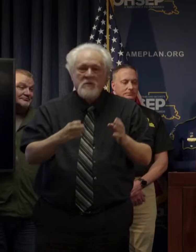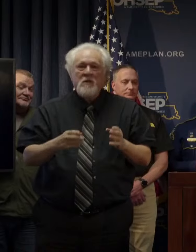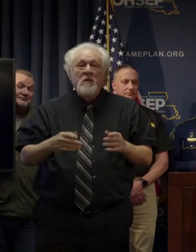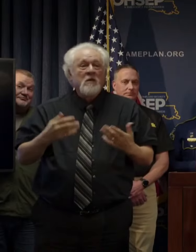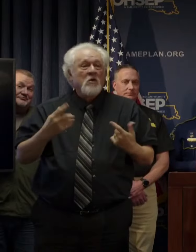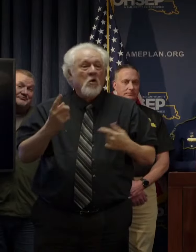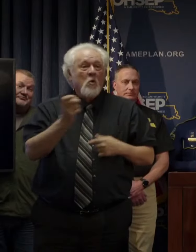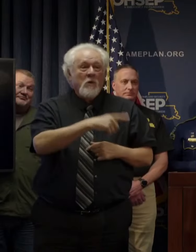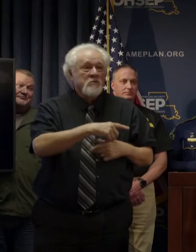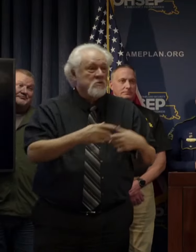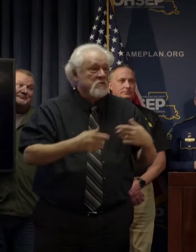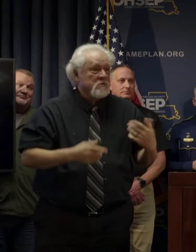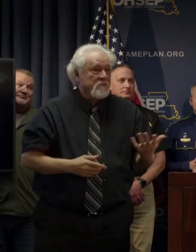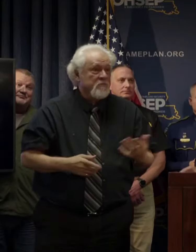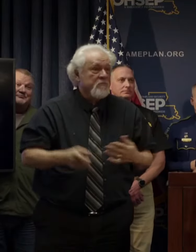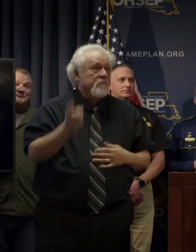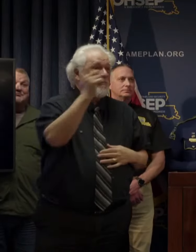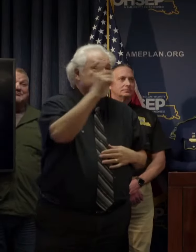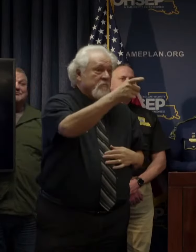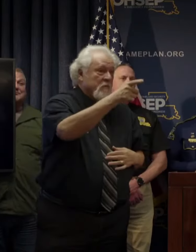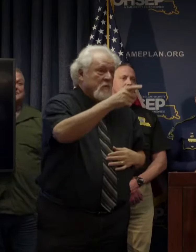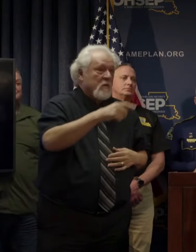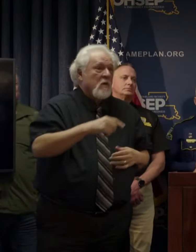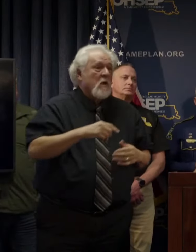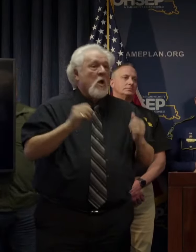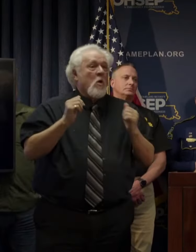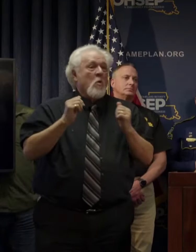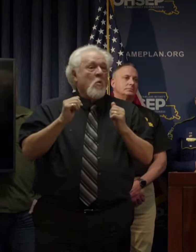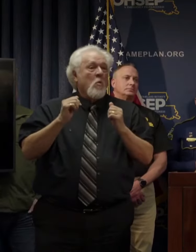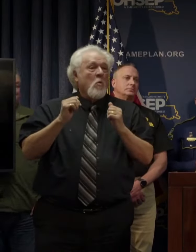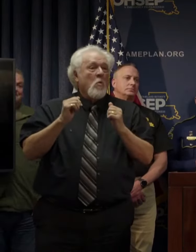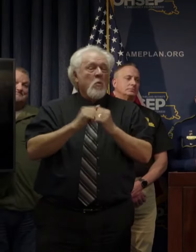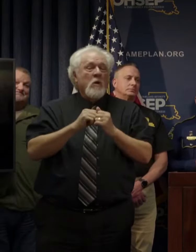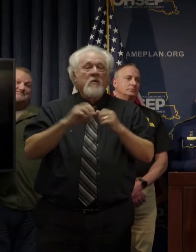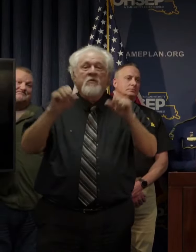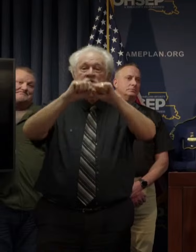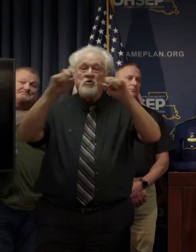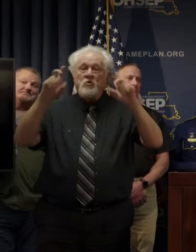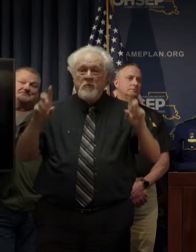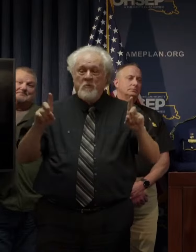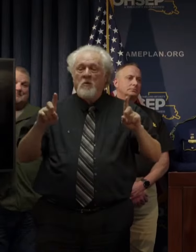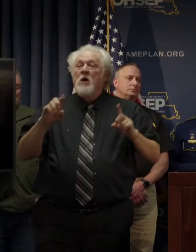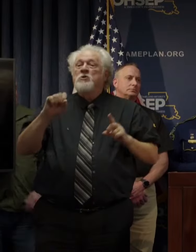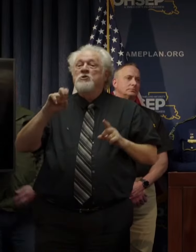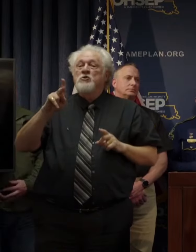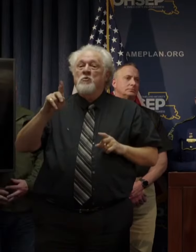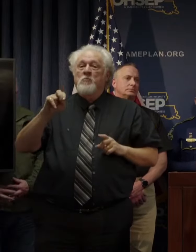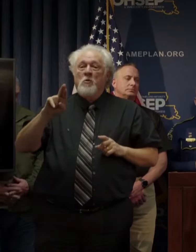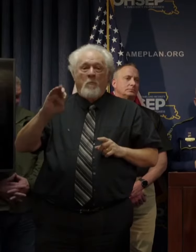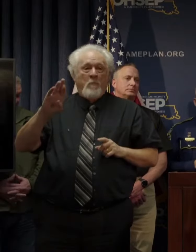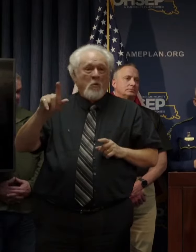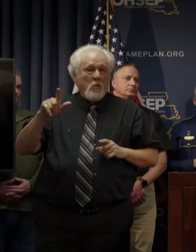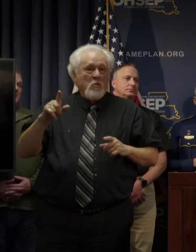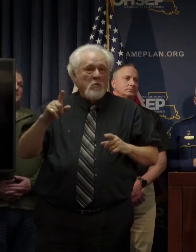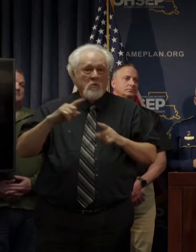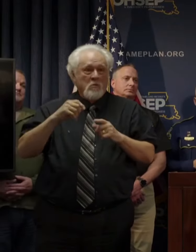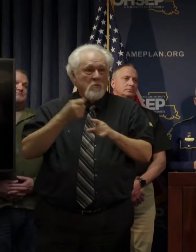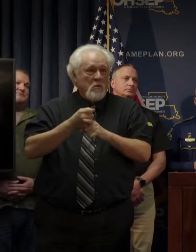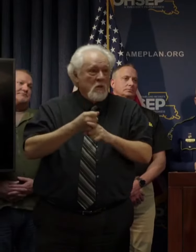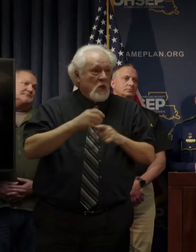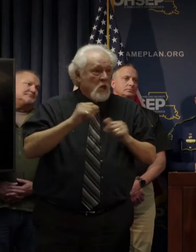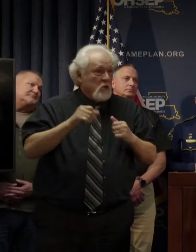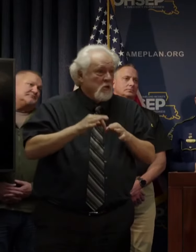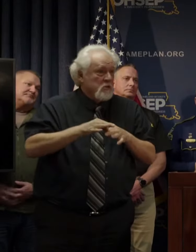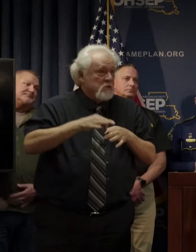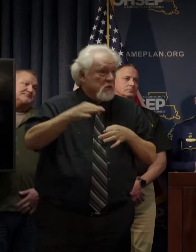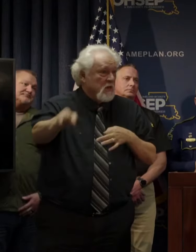any questions that y'all may have. Yes, sir. With the Super Bowl just around the corner, with this storm event being of its historic nature, is there any concern that it could delay